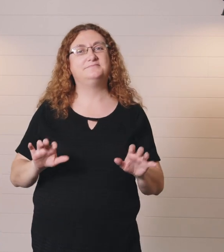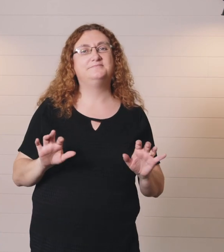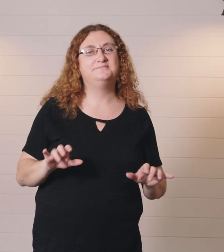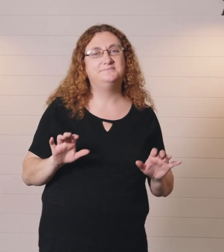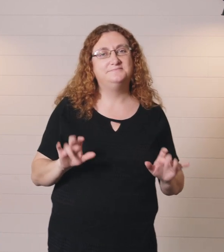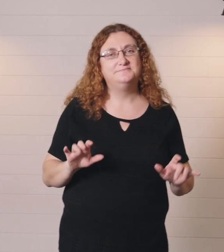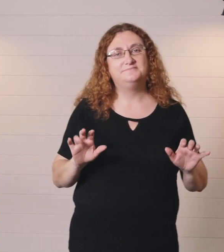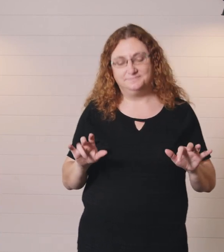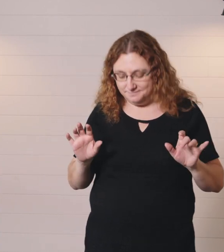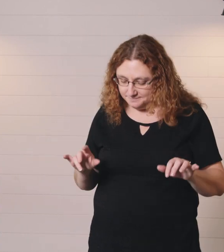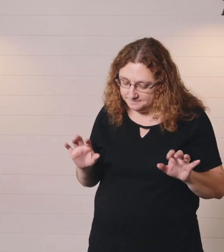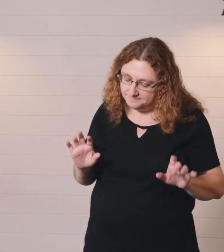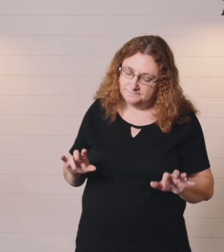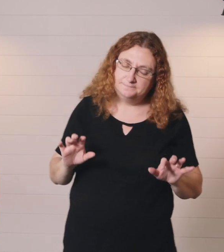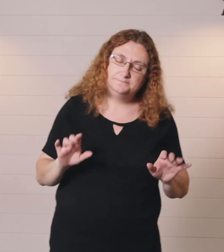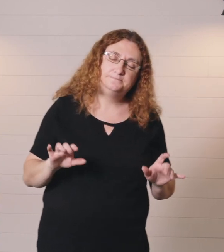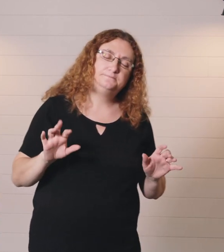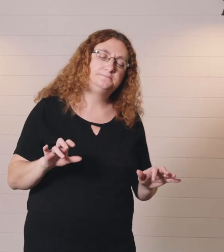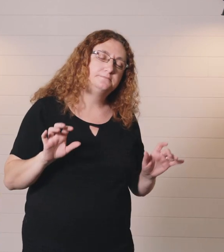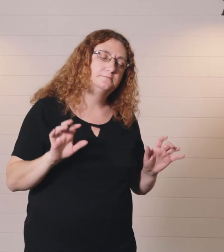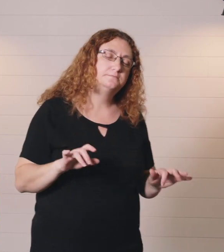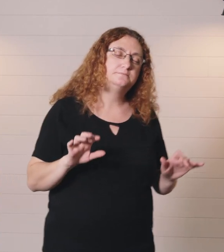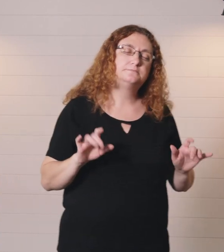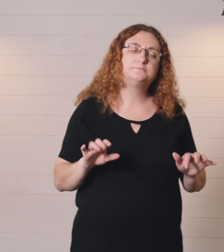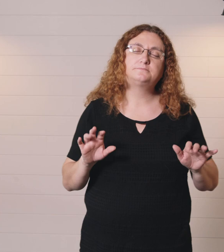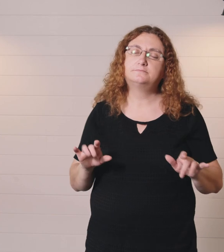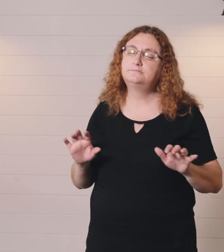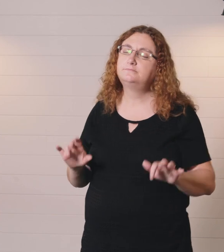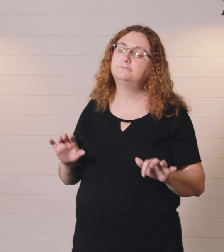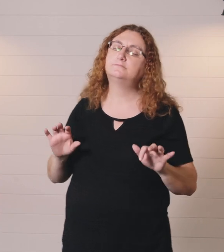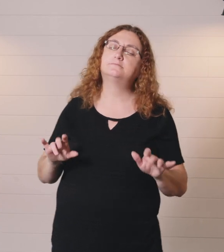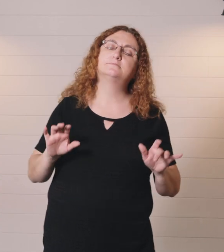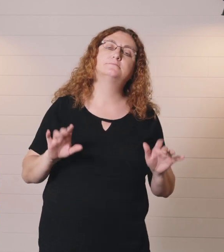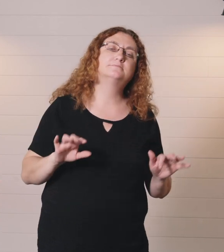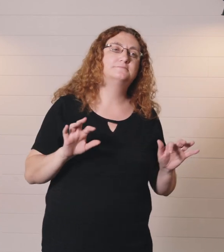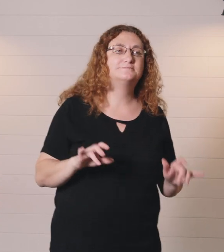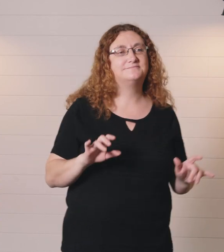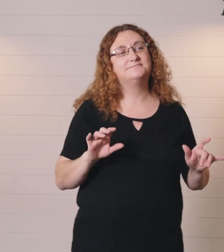Thank you.